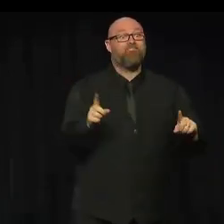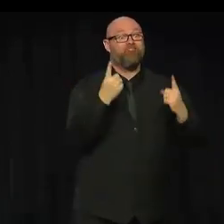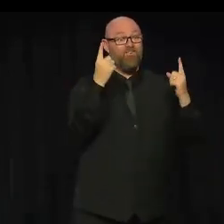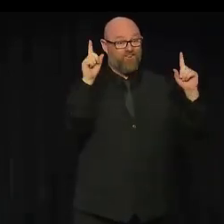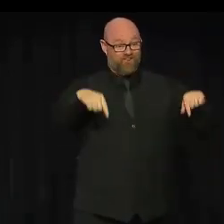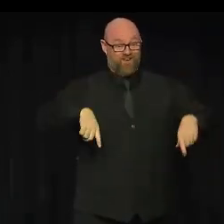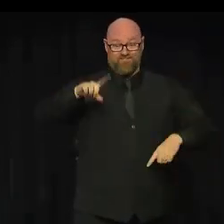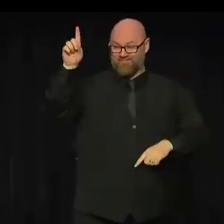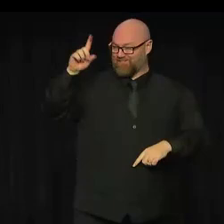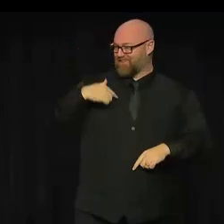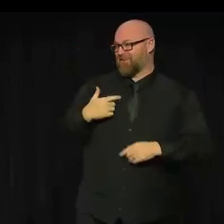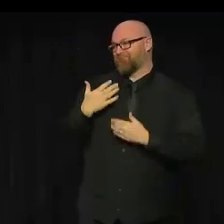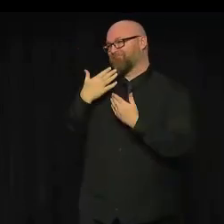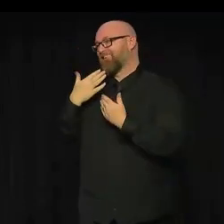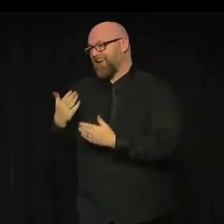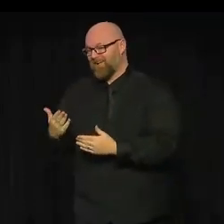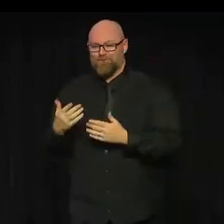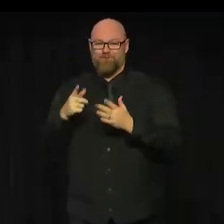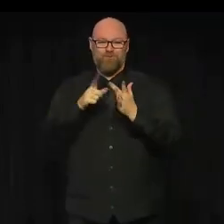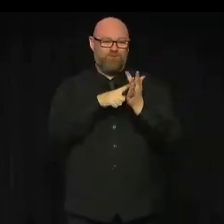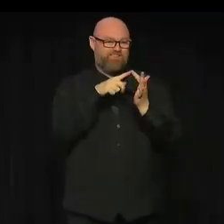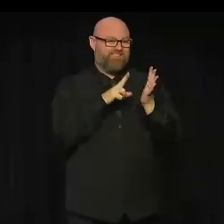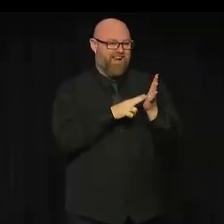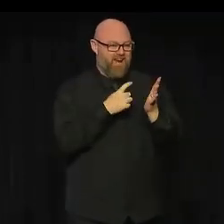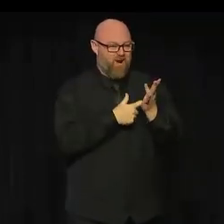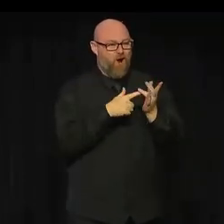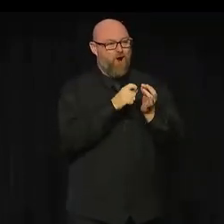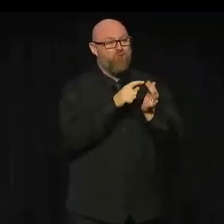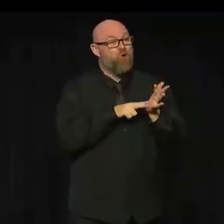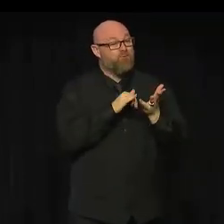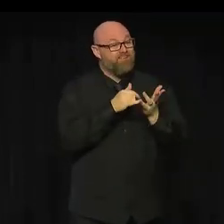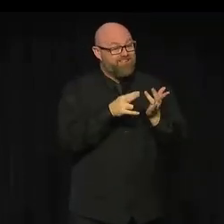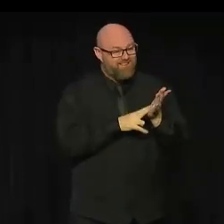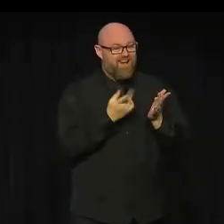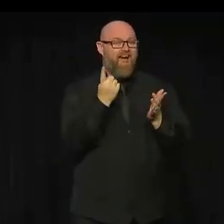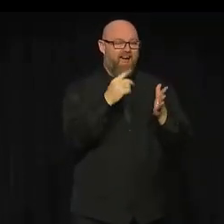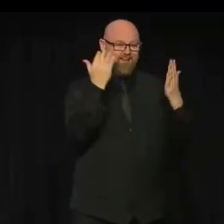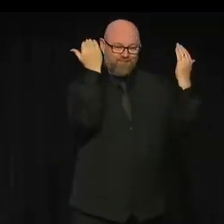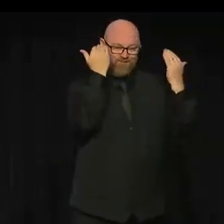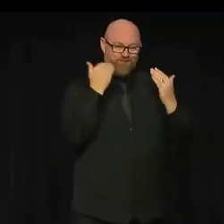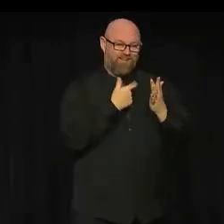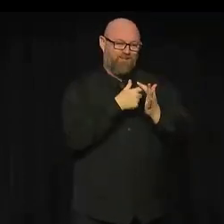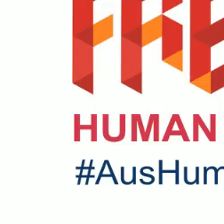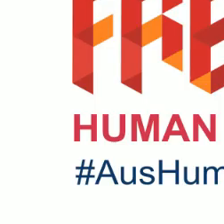Kirby, a big thanks to you as well. Can we please give Jen Robinson and Justice Kirby another big round of applause?